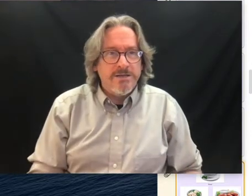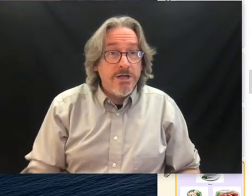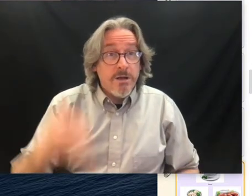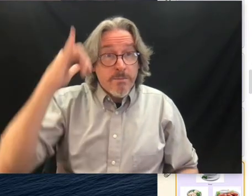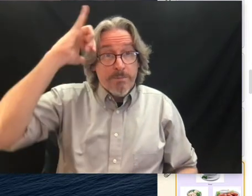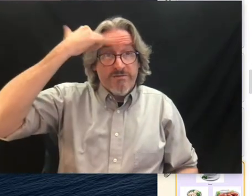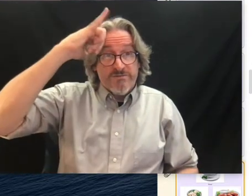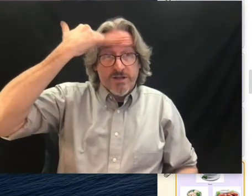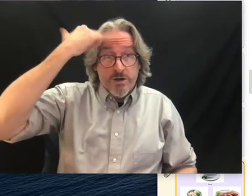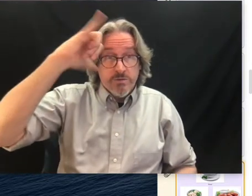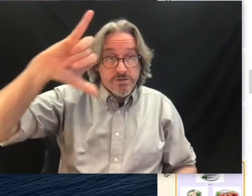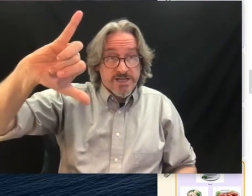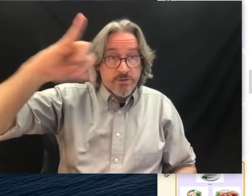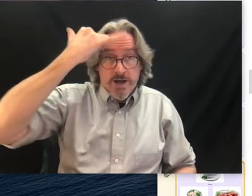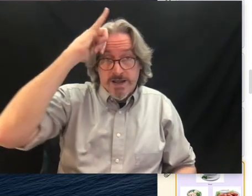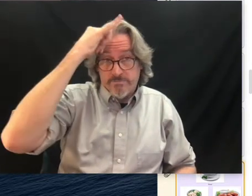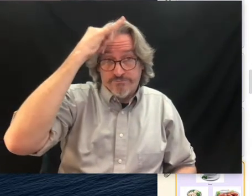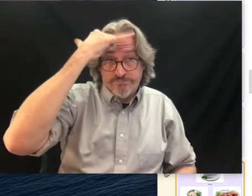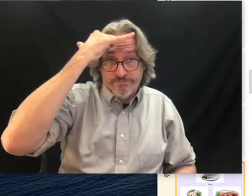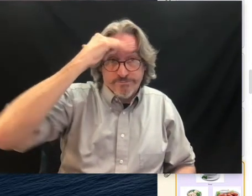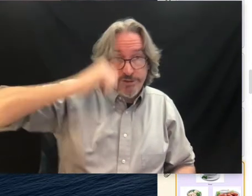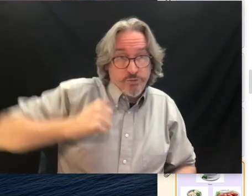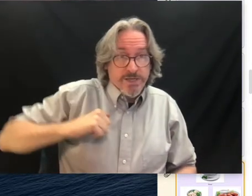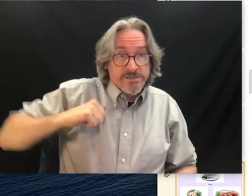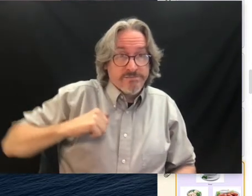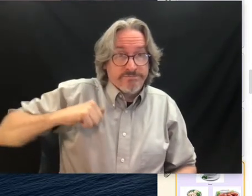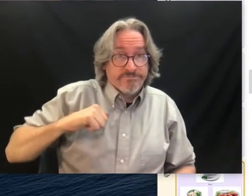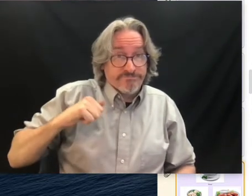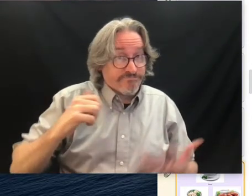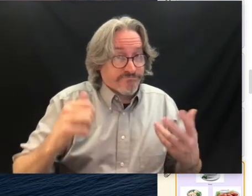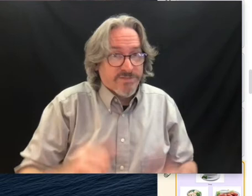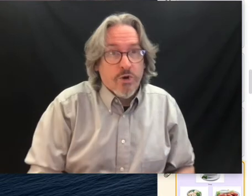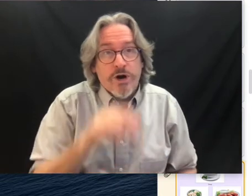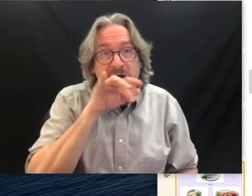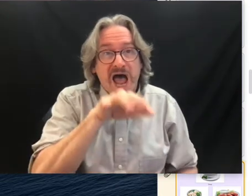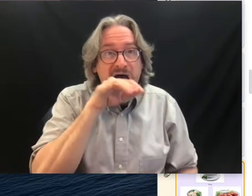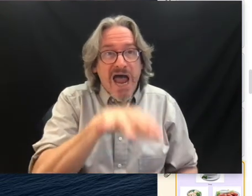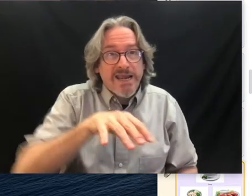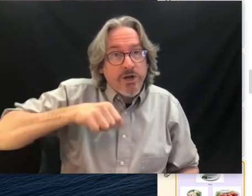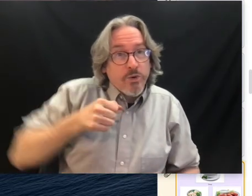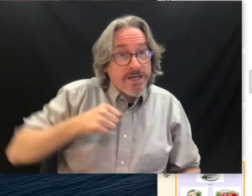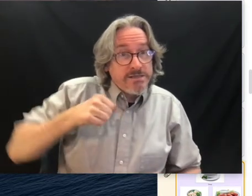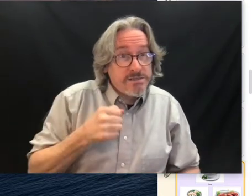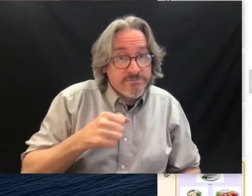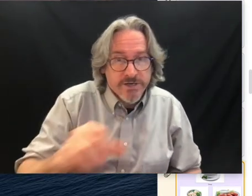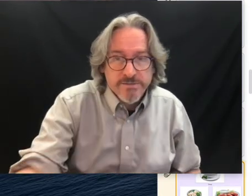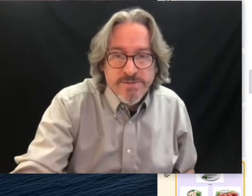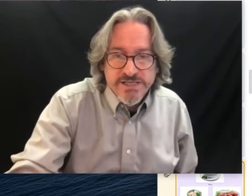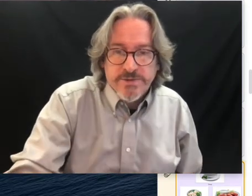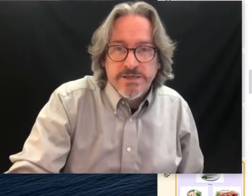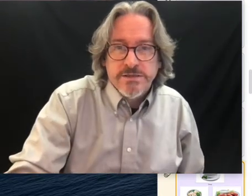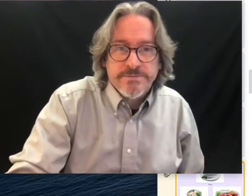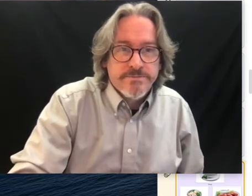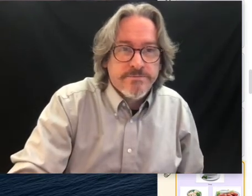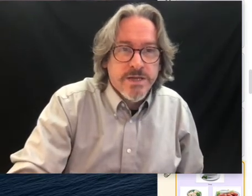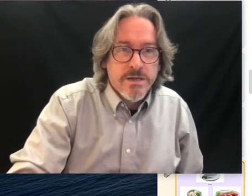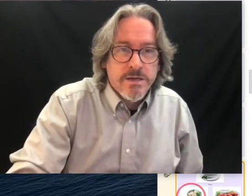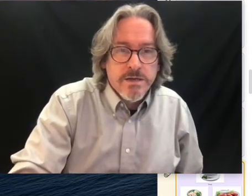but buffalo, take the Y, wings, or hot wings, right? Spicy